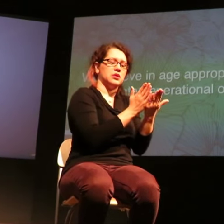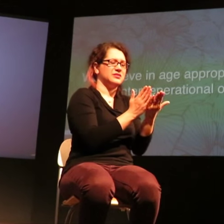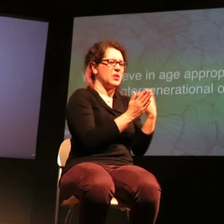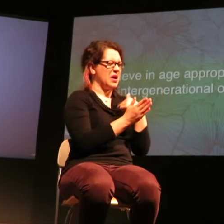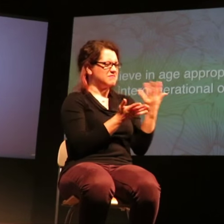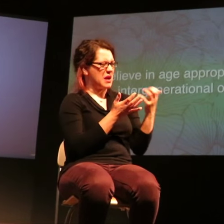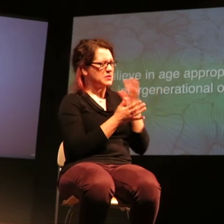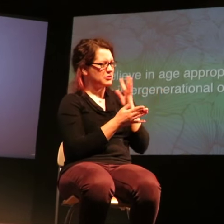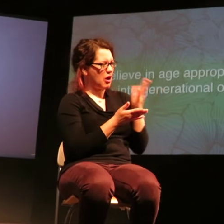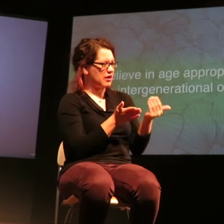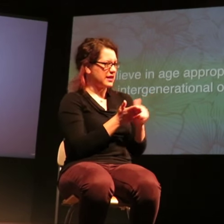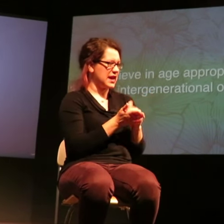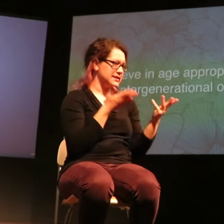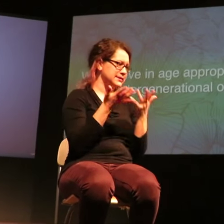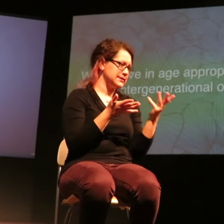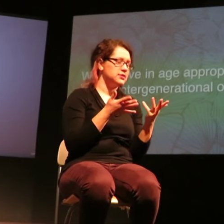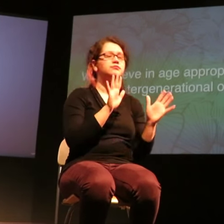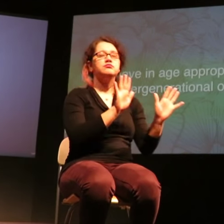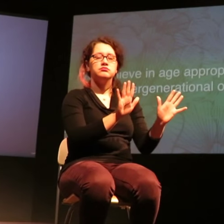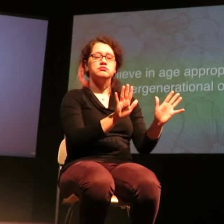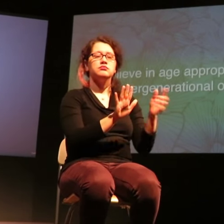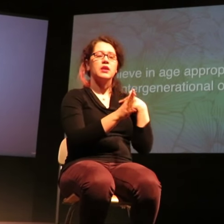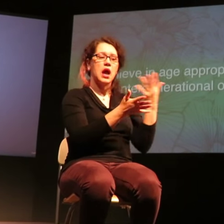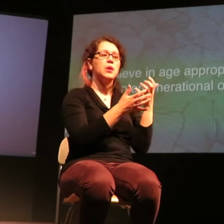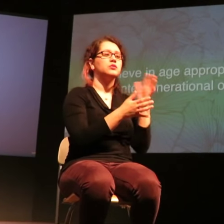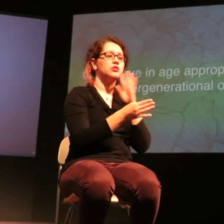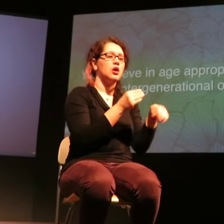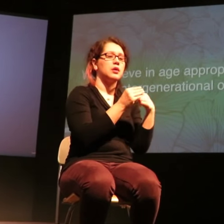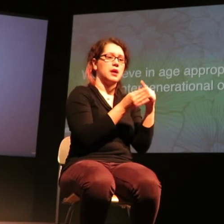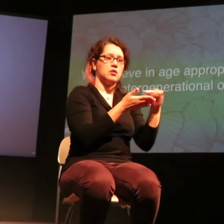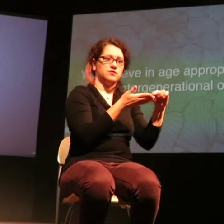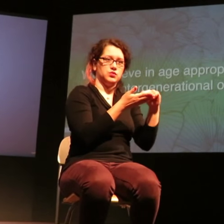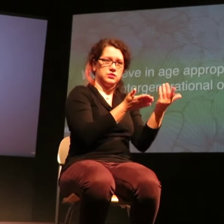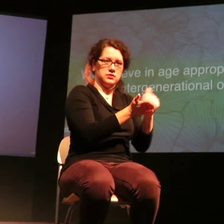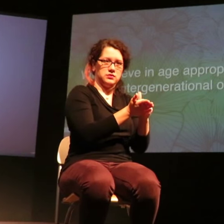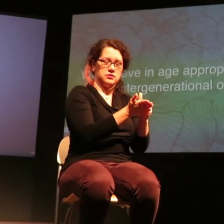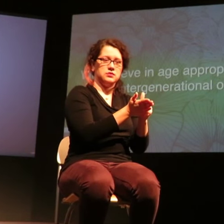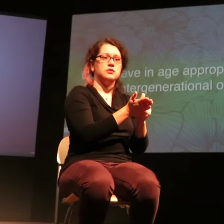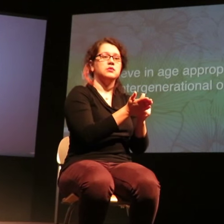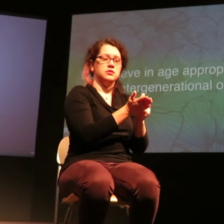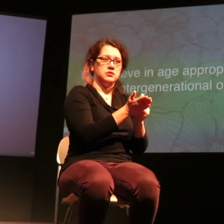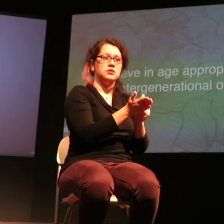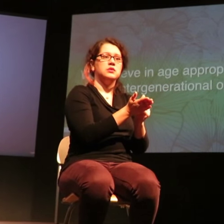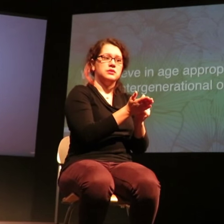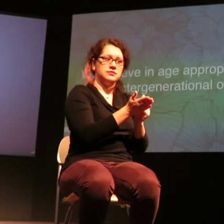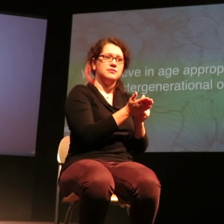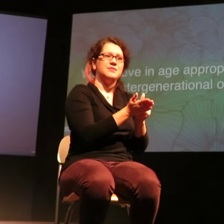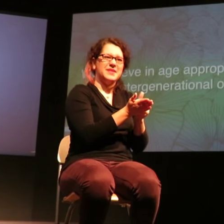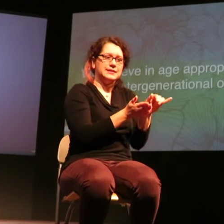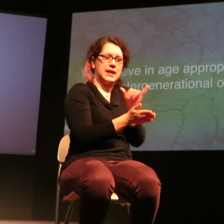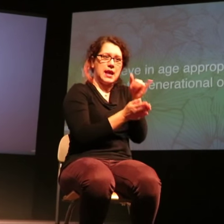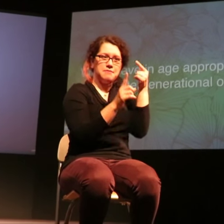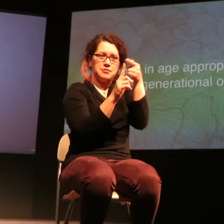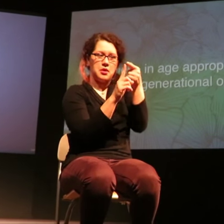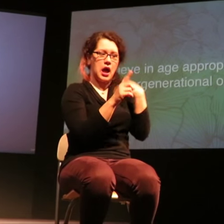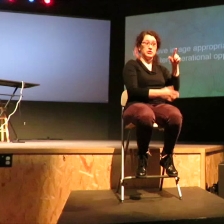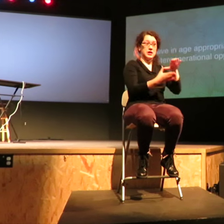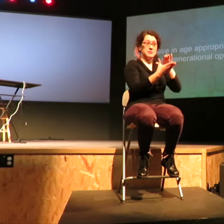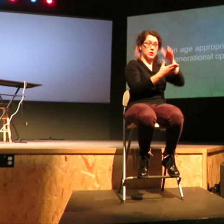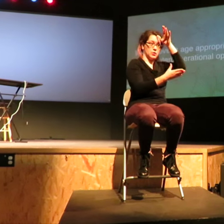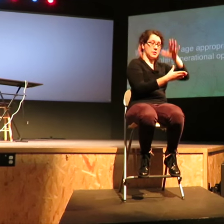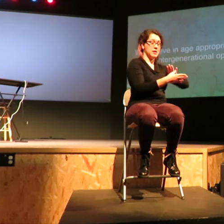talk about this? Do I want to bring in something else? And I thought, no, I want to talk about this passage again and draw the same thought out of it because I think it's important. And so if you